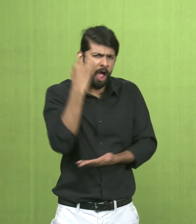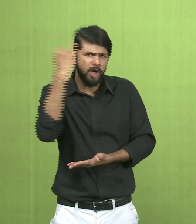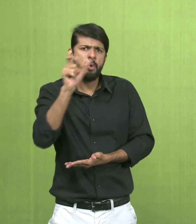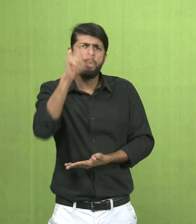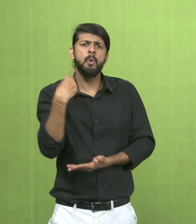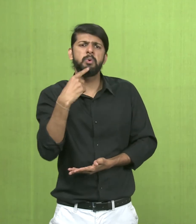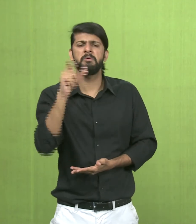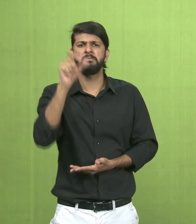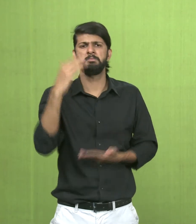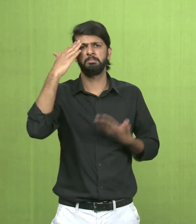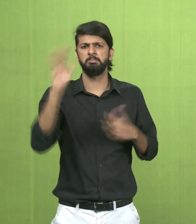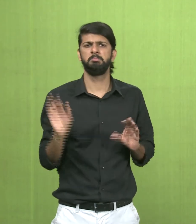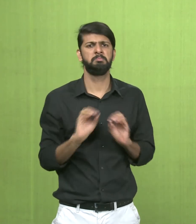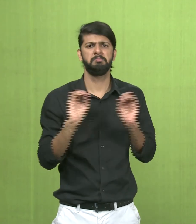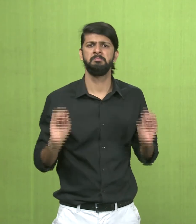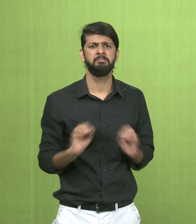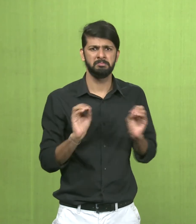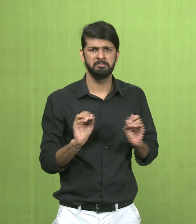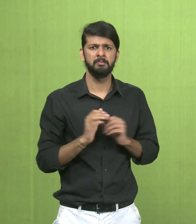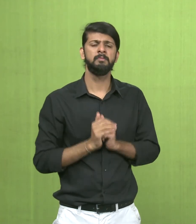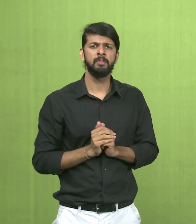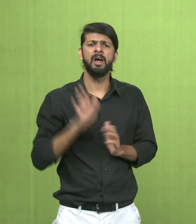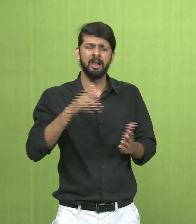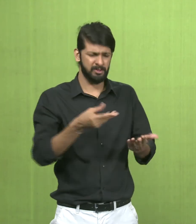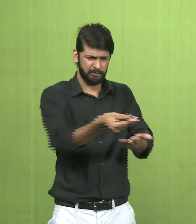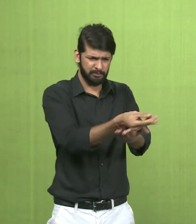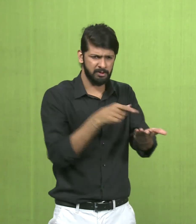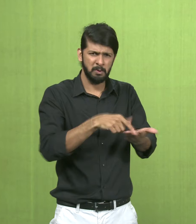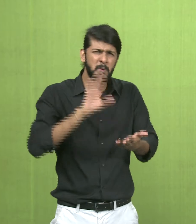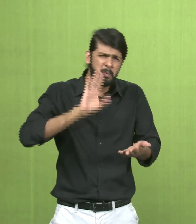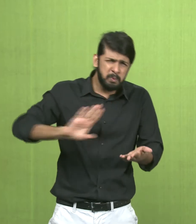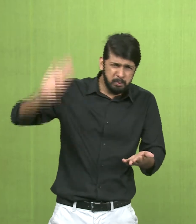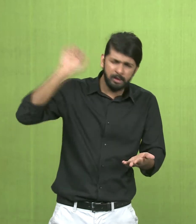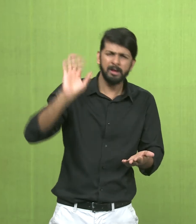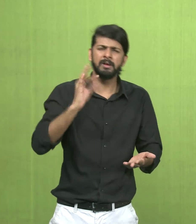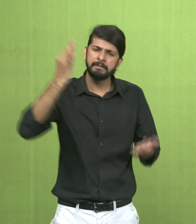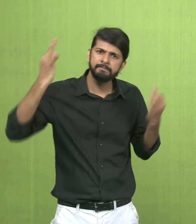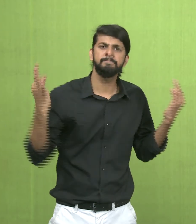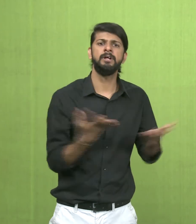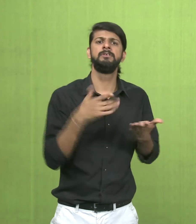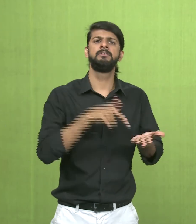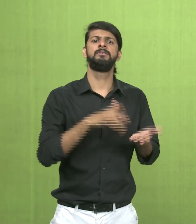Artist: unknown, and the period: contemporary.